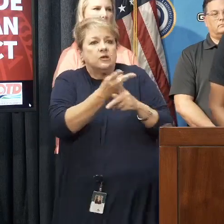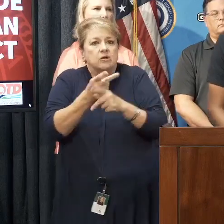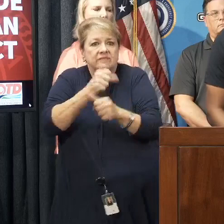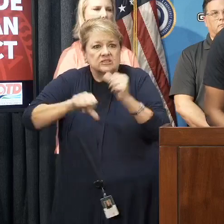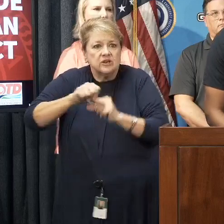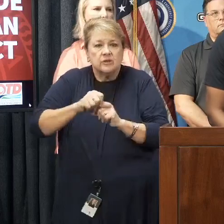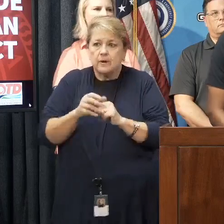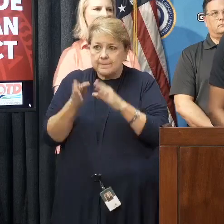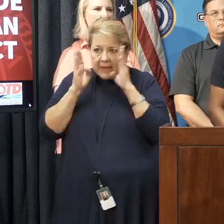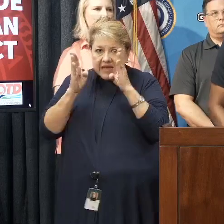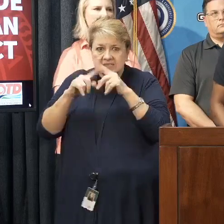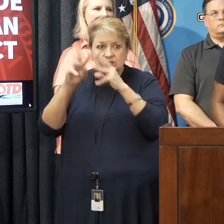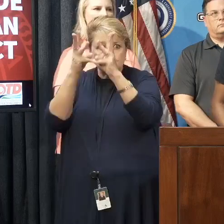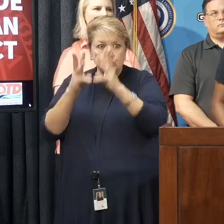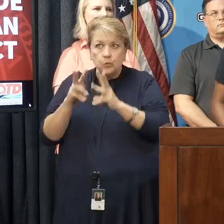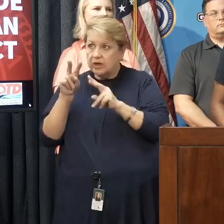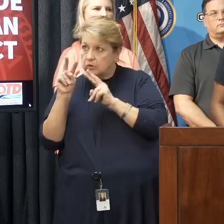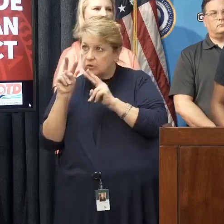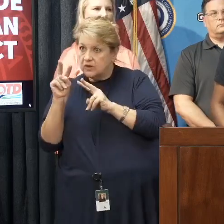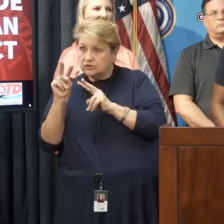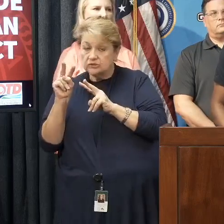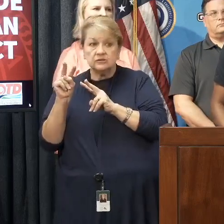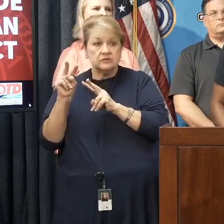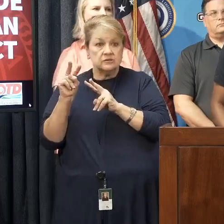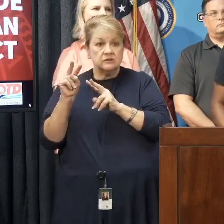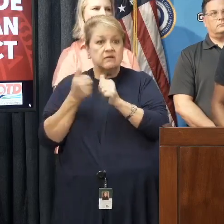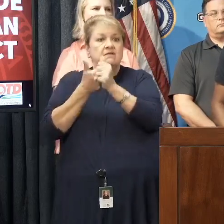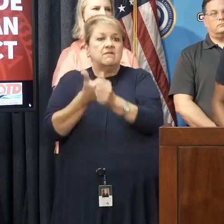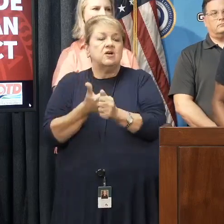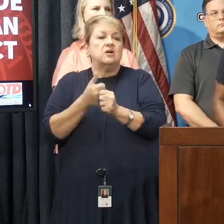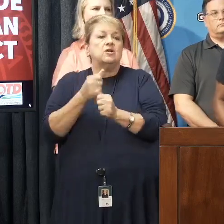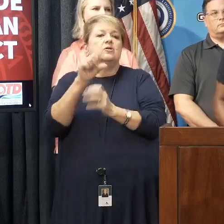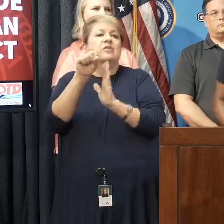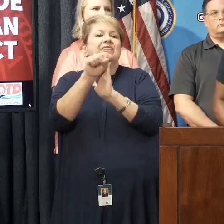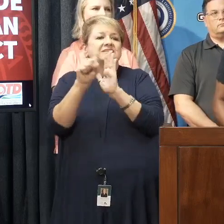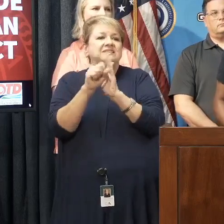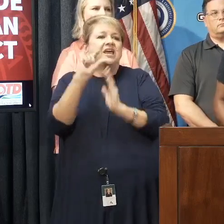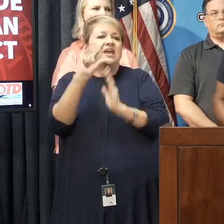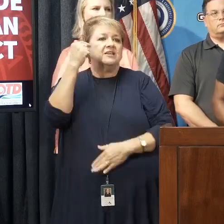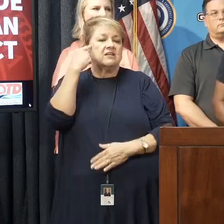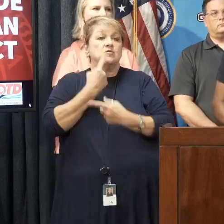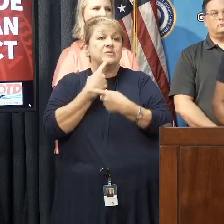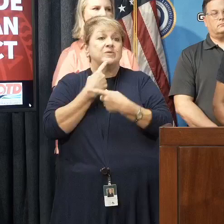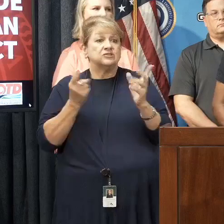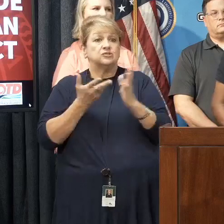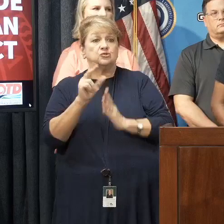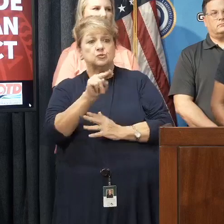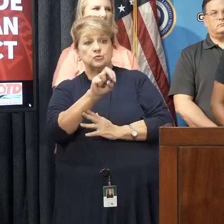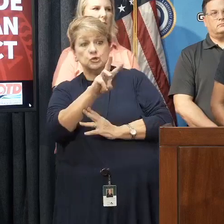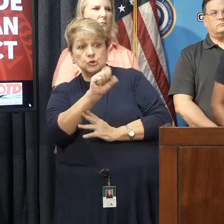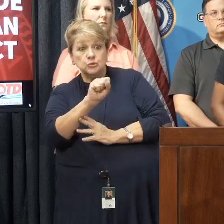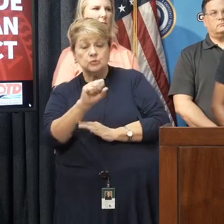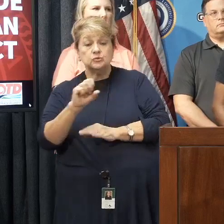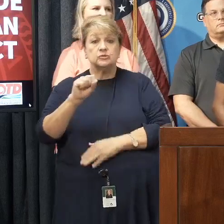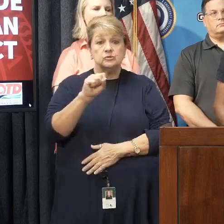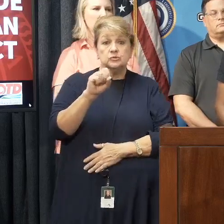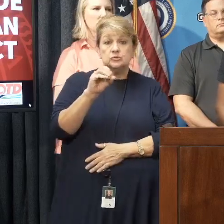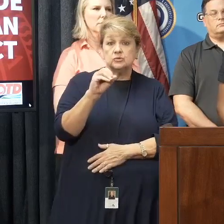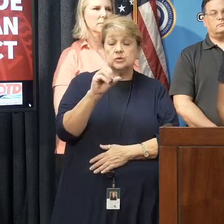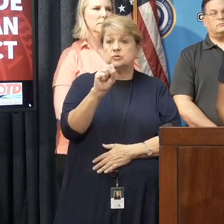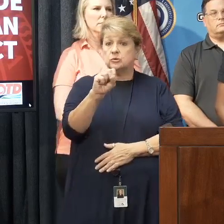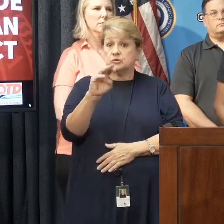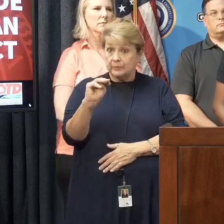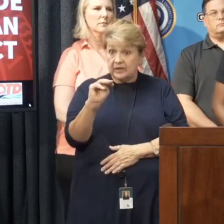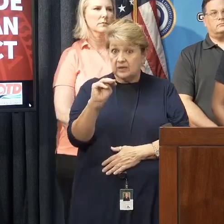weather reports. Please follow all state government announcements through your local news and social media. The